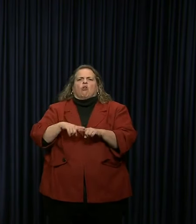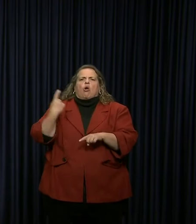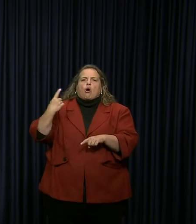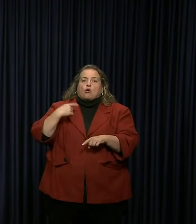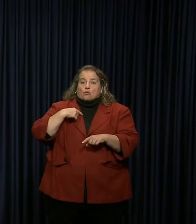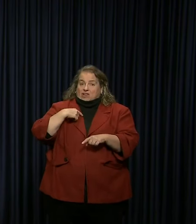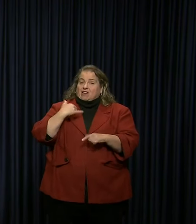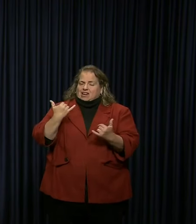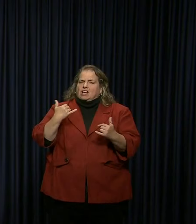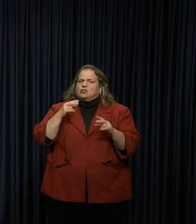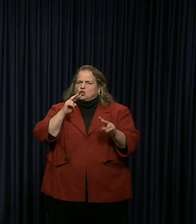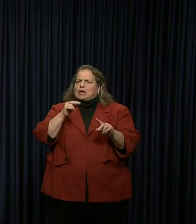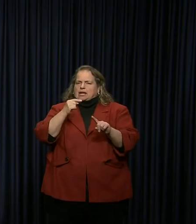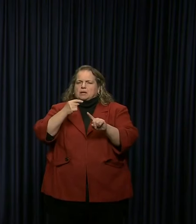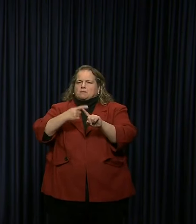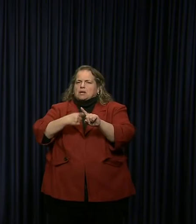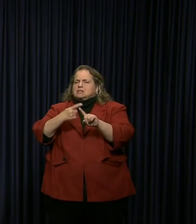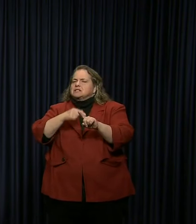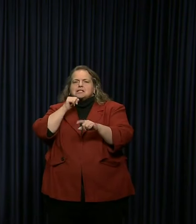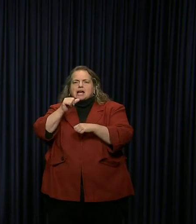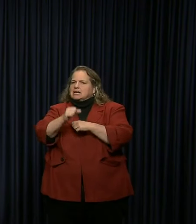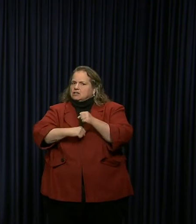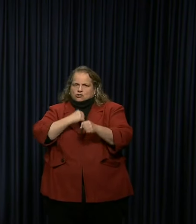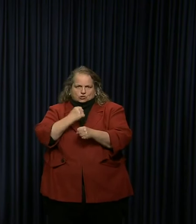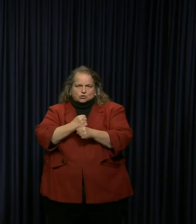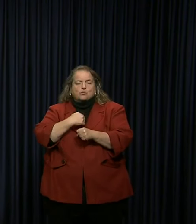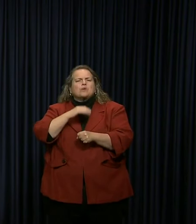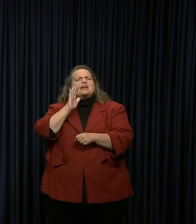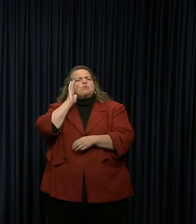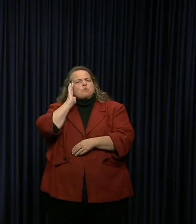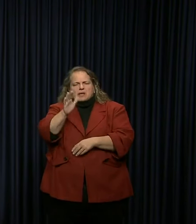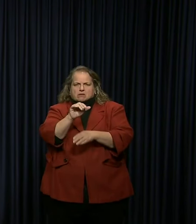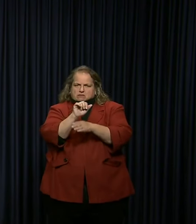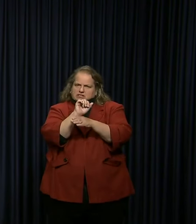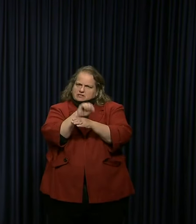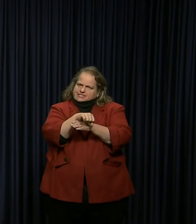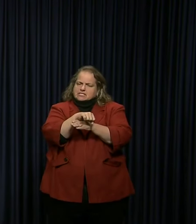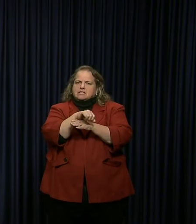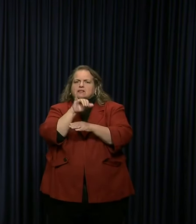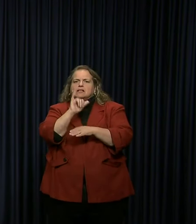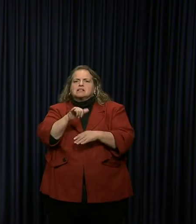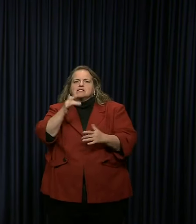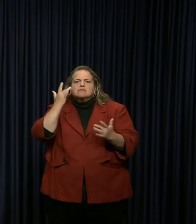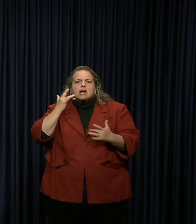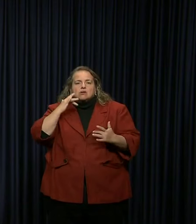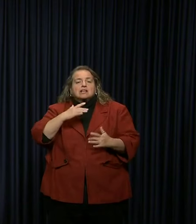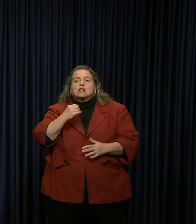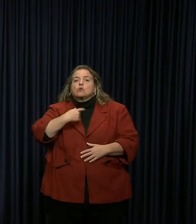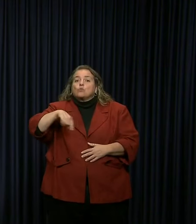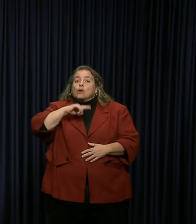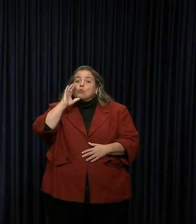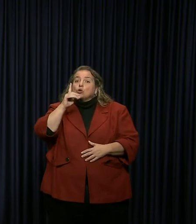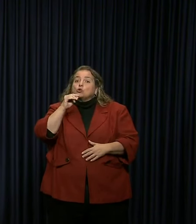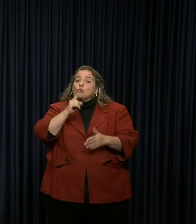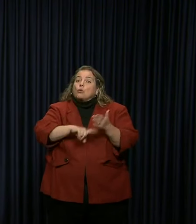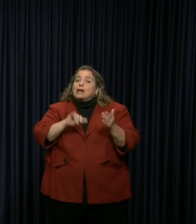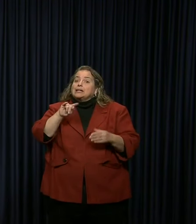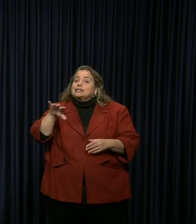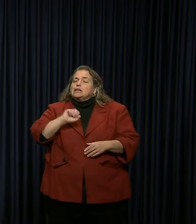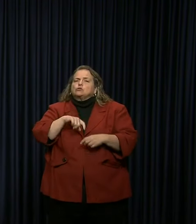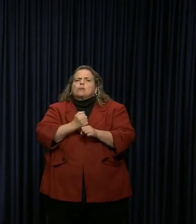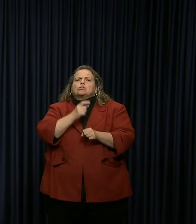not years, and we will defeat this virus. And we're going to do what it takes to make sure that our parents,